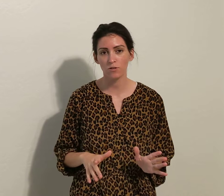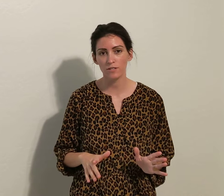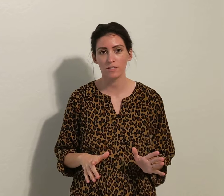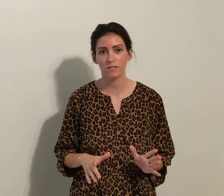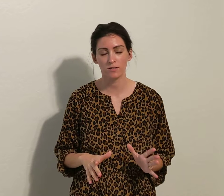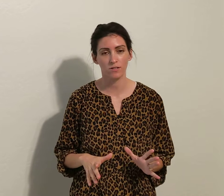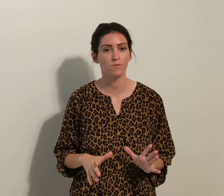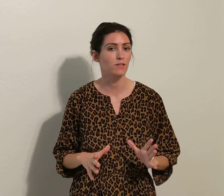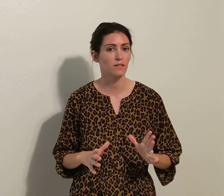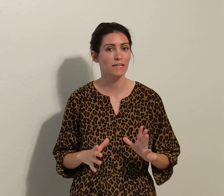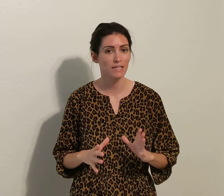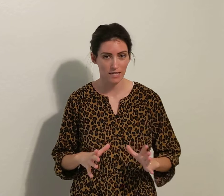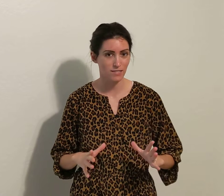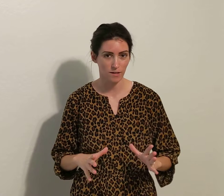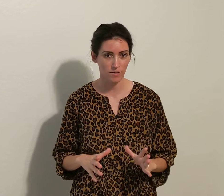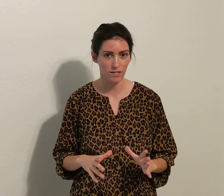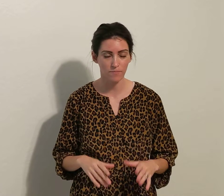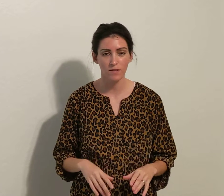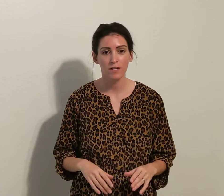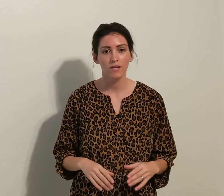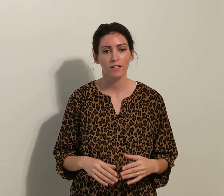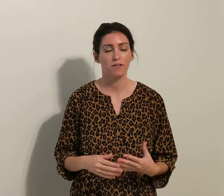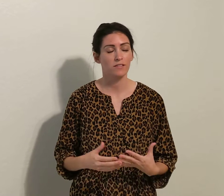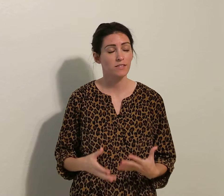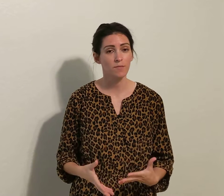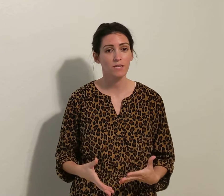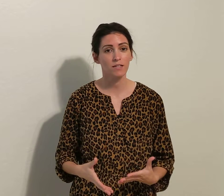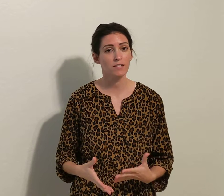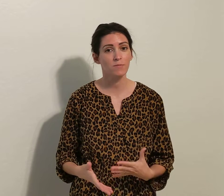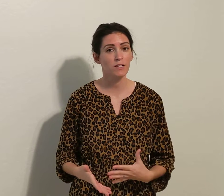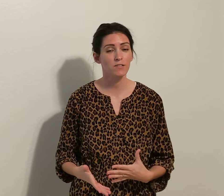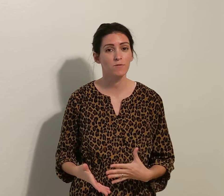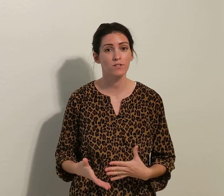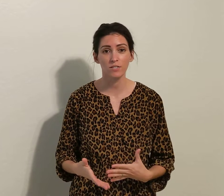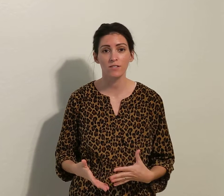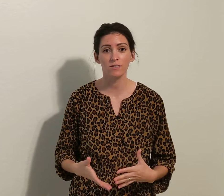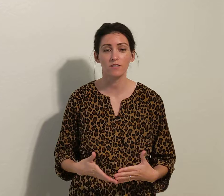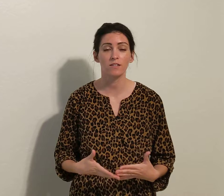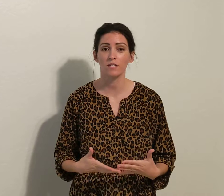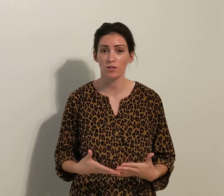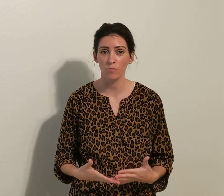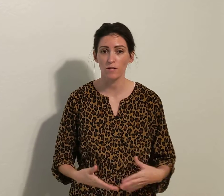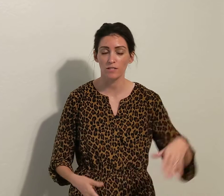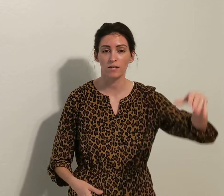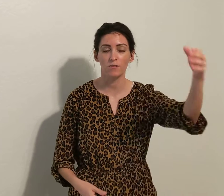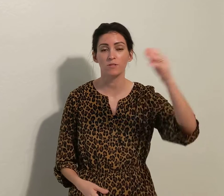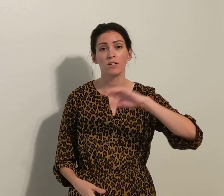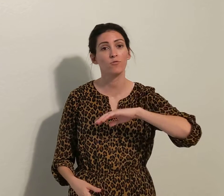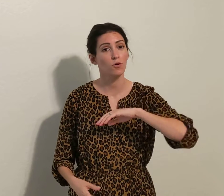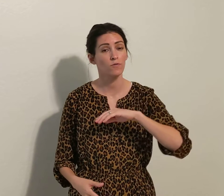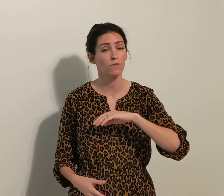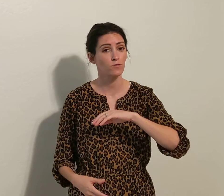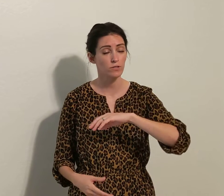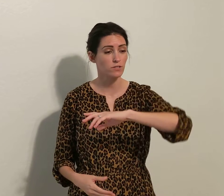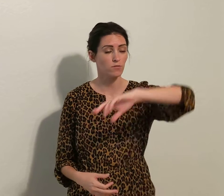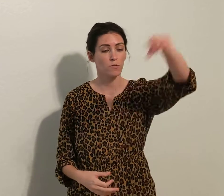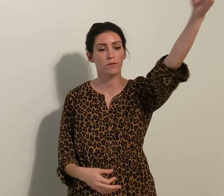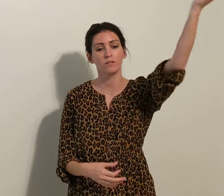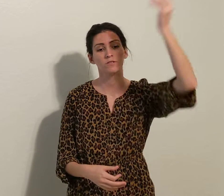chorus starts with Gethsemane. Now, Gethsemane is the place where Jesus did the atonement, and it was a grove of trees. So what we're going to do is we're